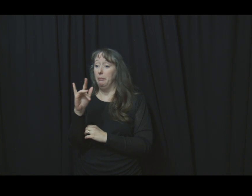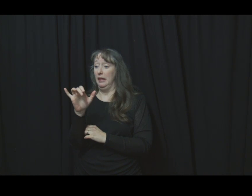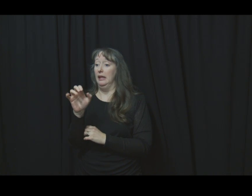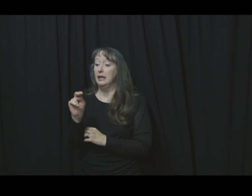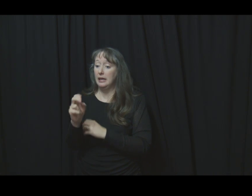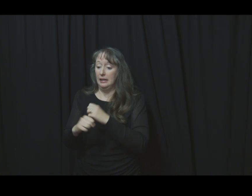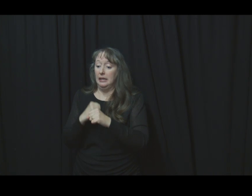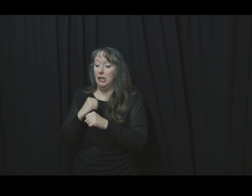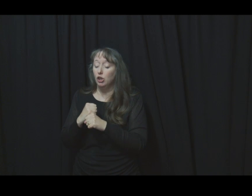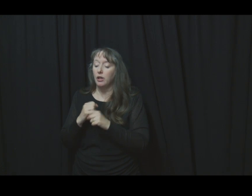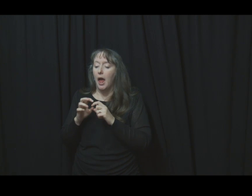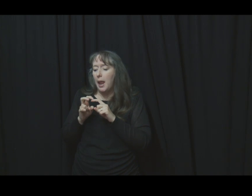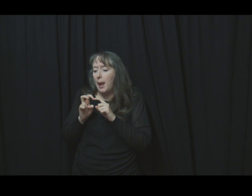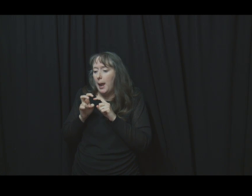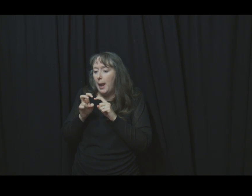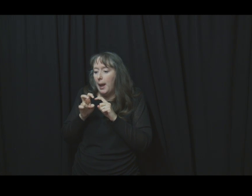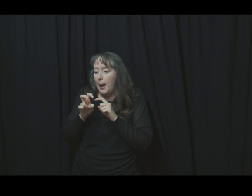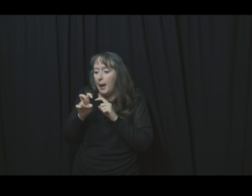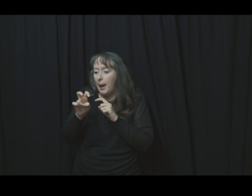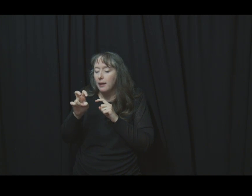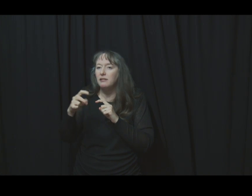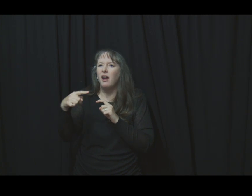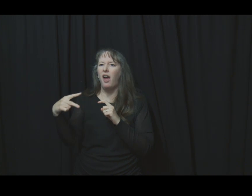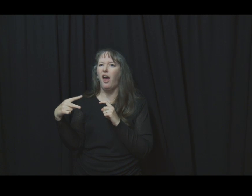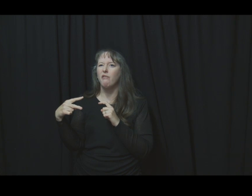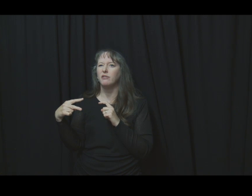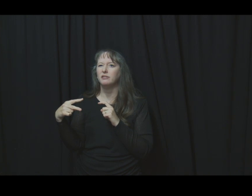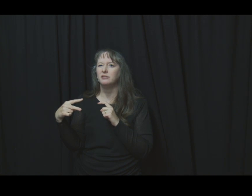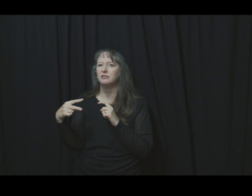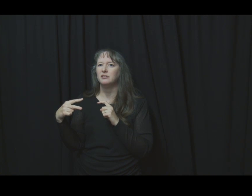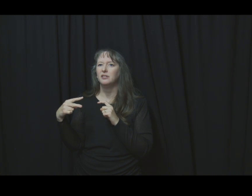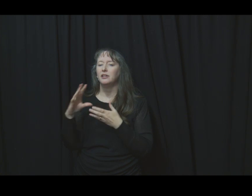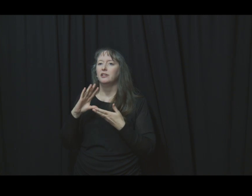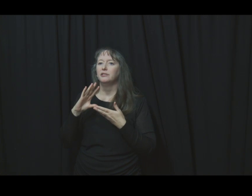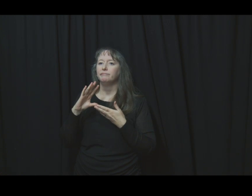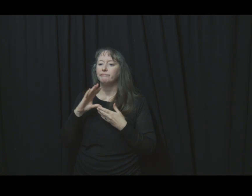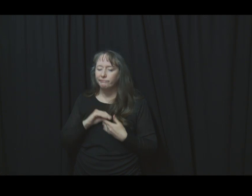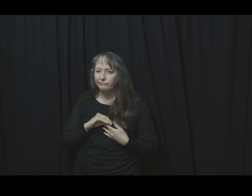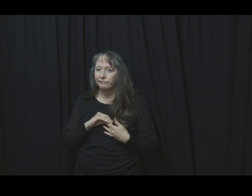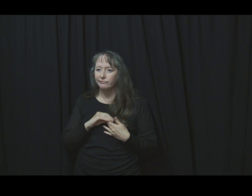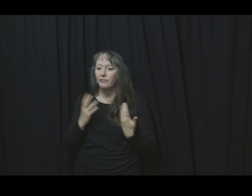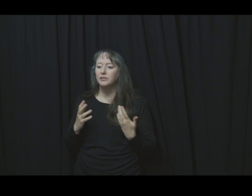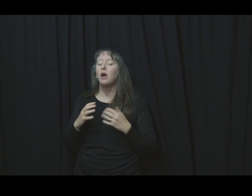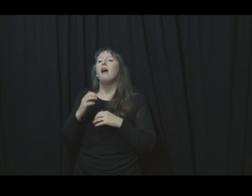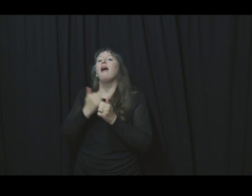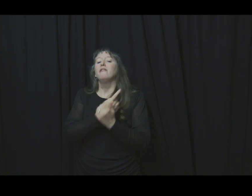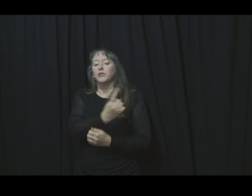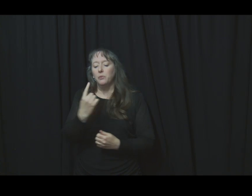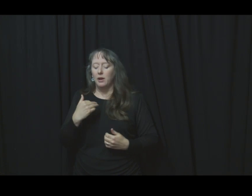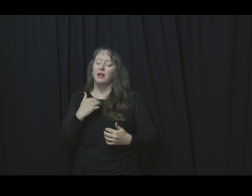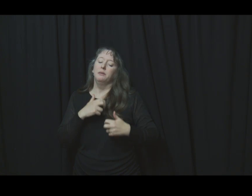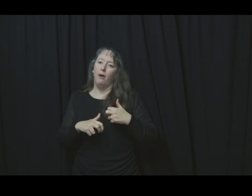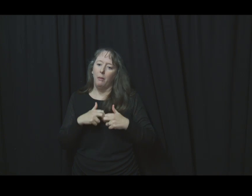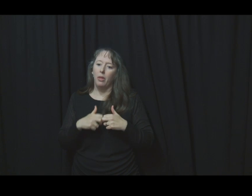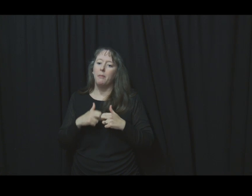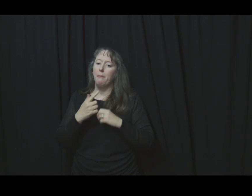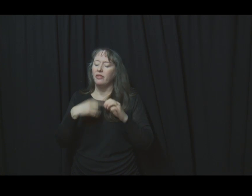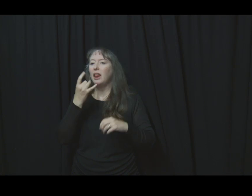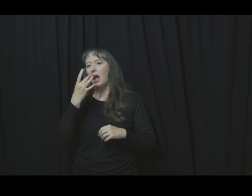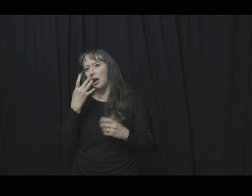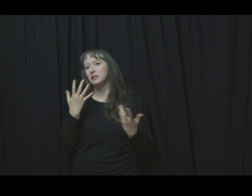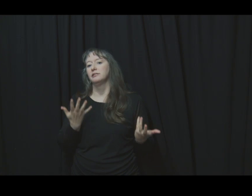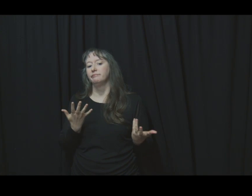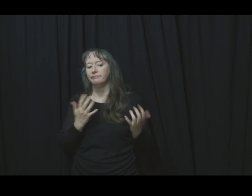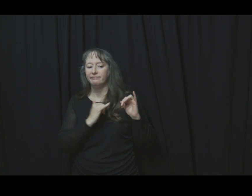get it about halfway, and that's why they have inflation theories, which means everyone has a problem concerning the light issue. There's things people